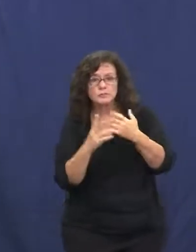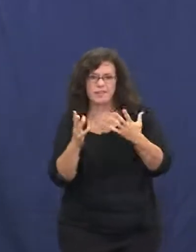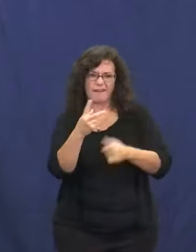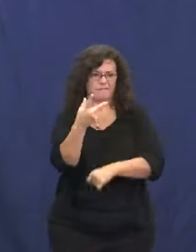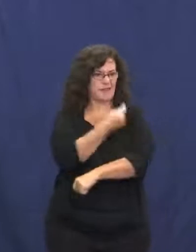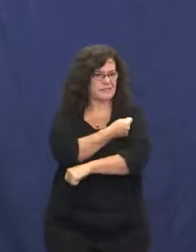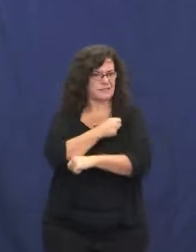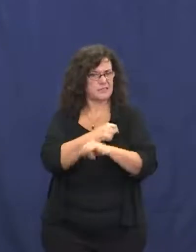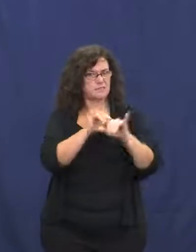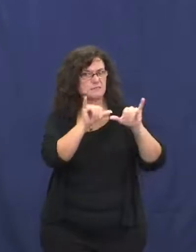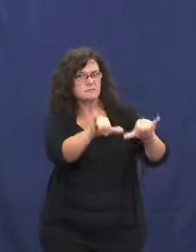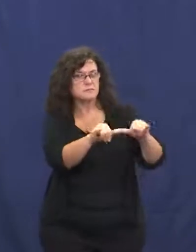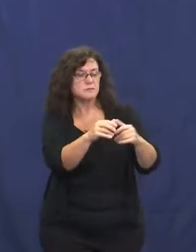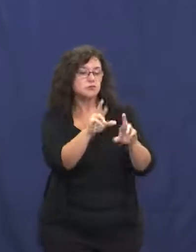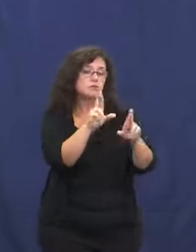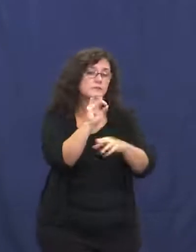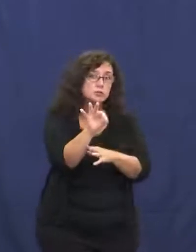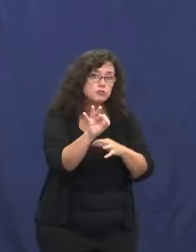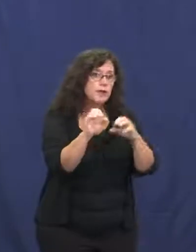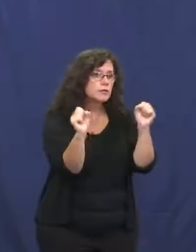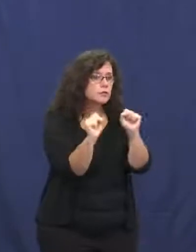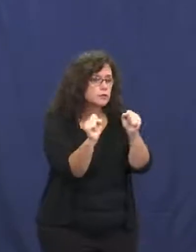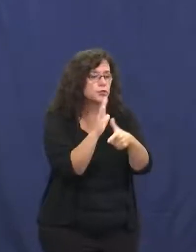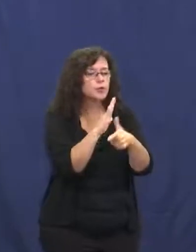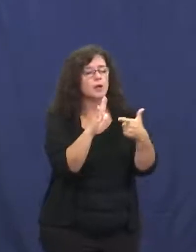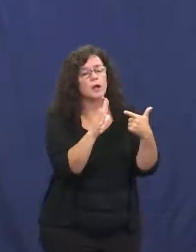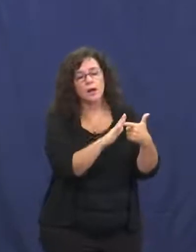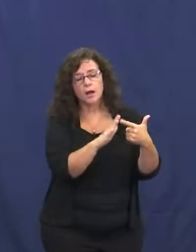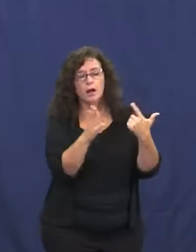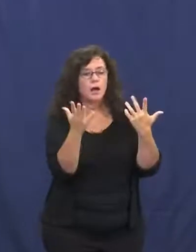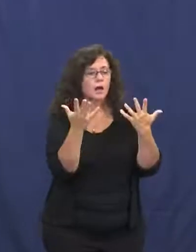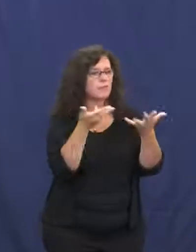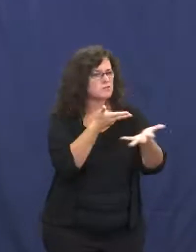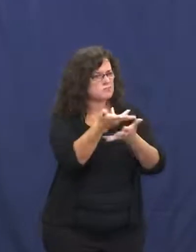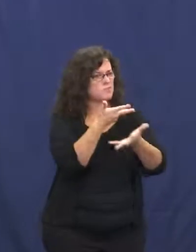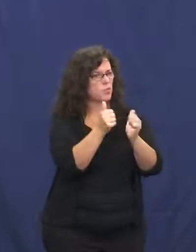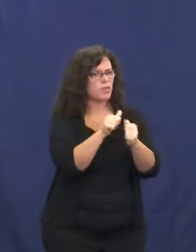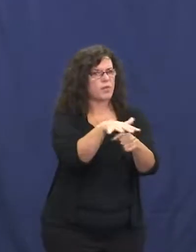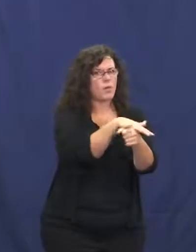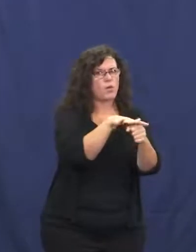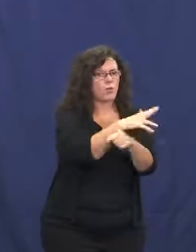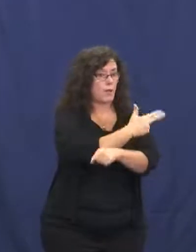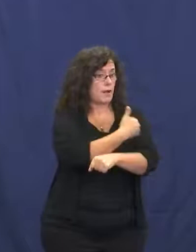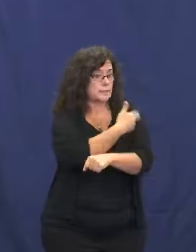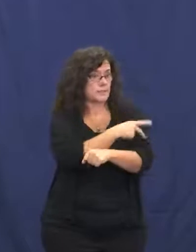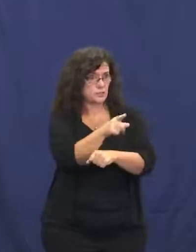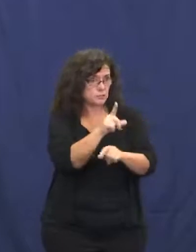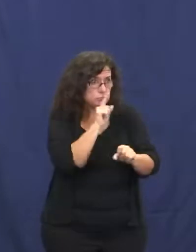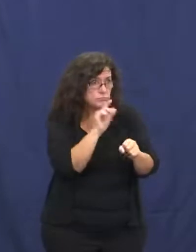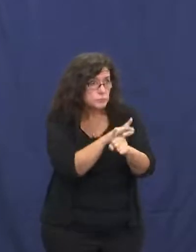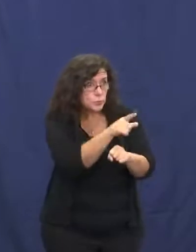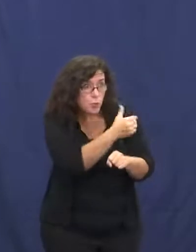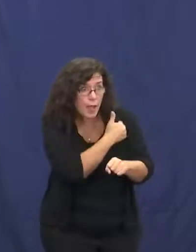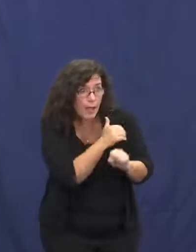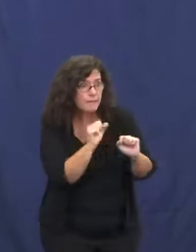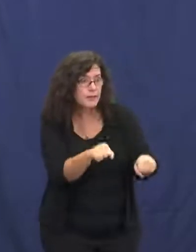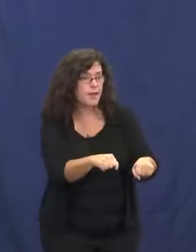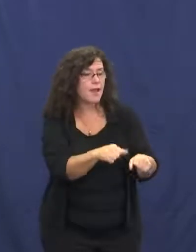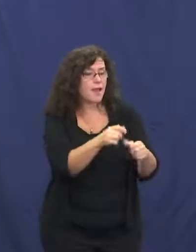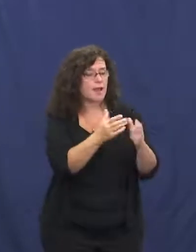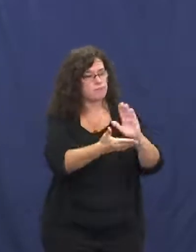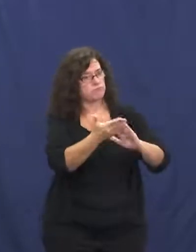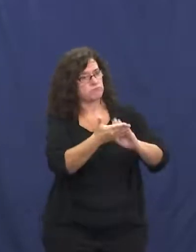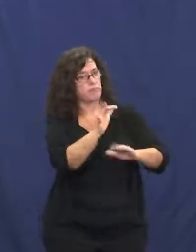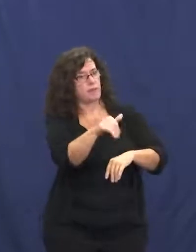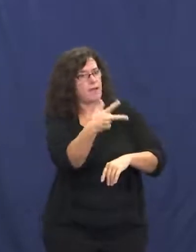many of the vaccines require extreme refrigeration. Working with our local hospital partners to make sure they have the capacity, that we have the